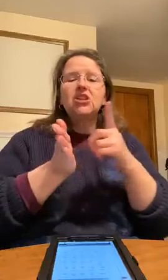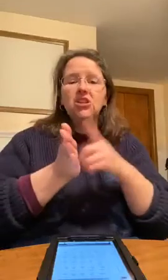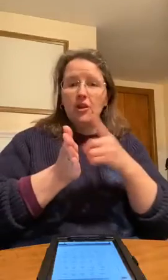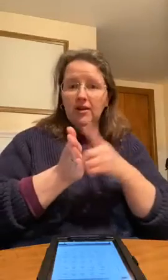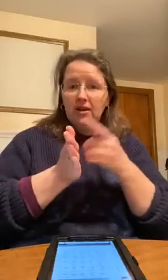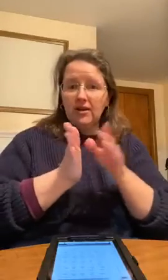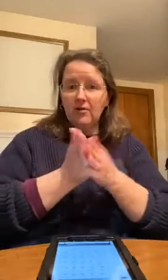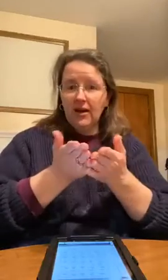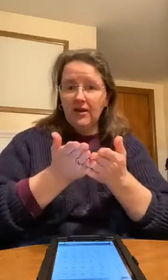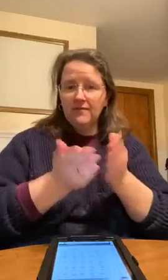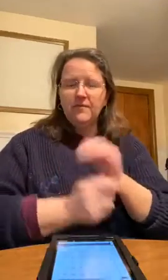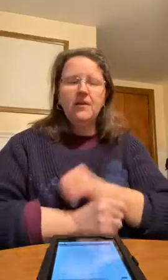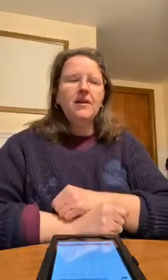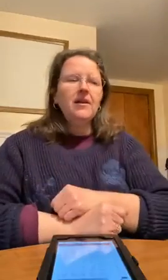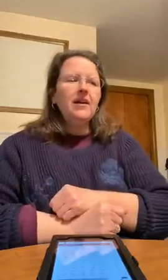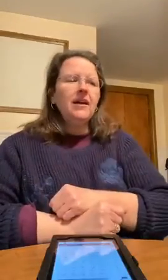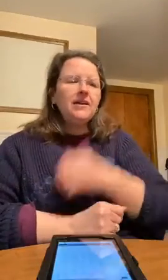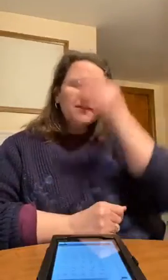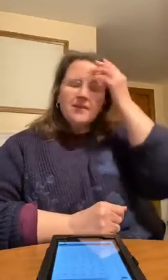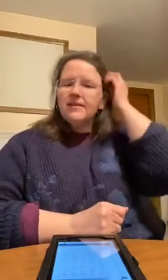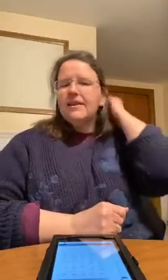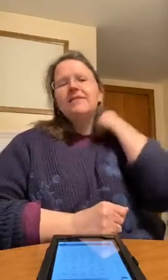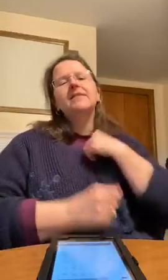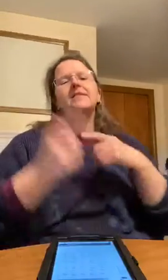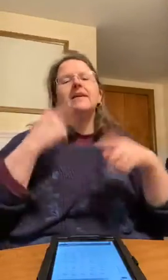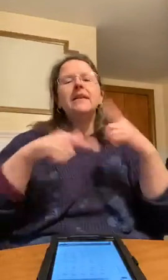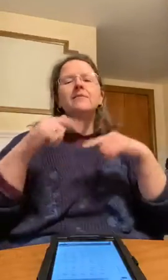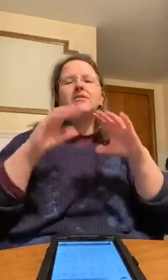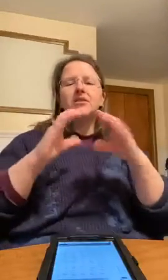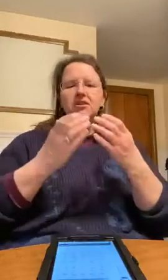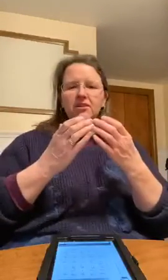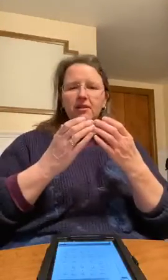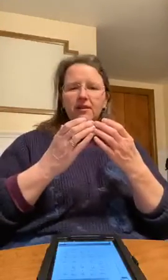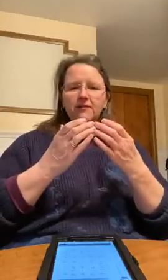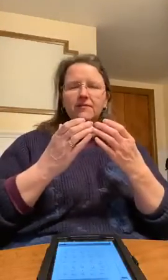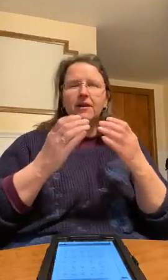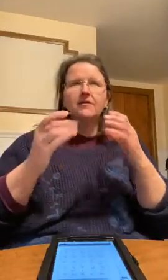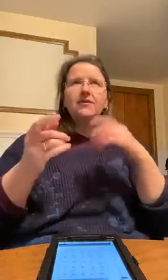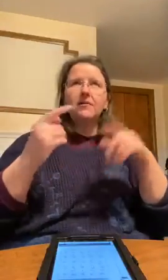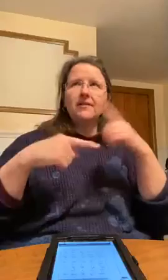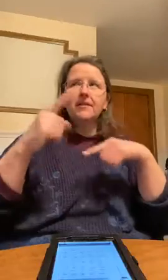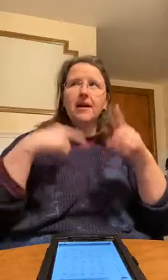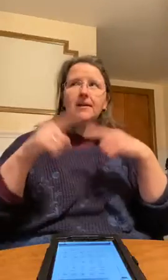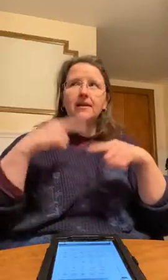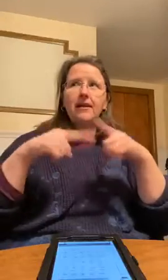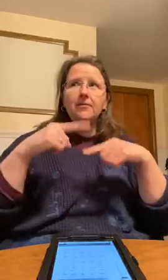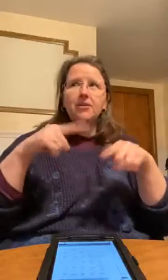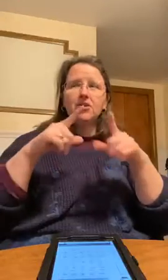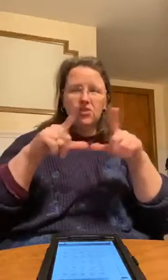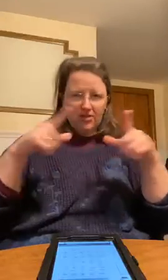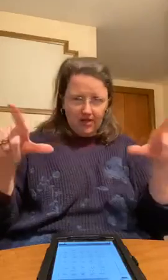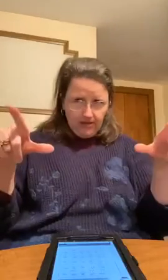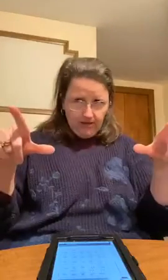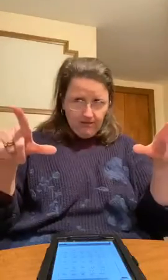dictionary, okay? And it's a sign language dictionary. Sign language,